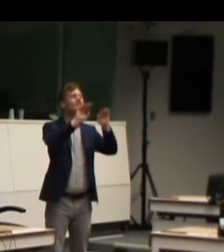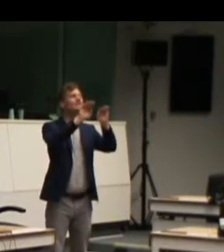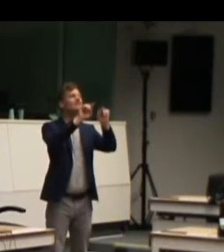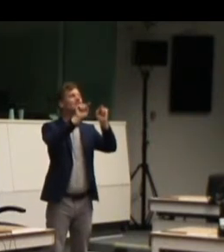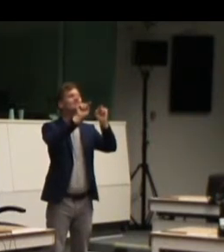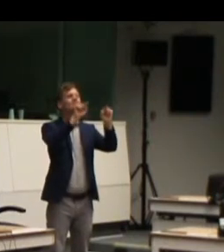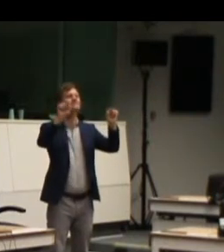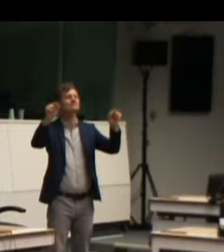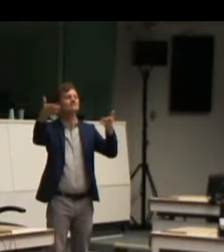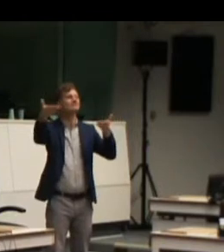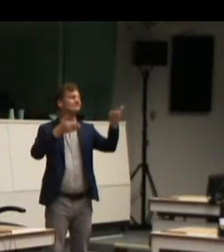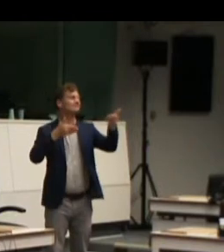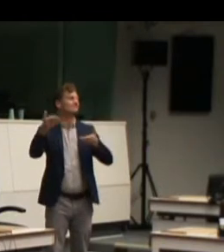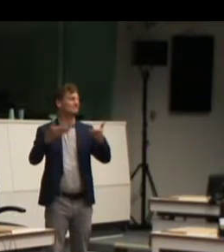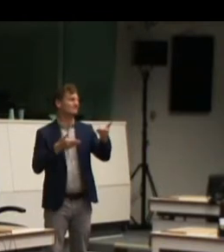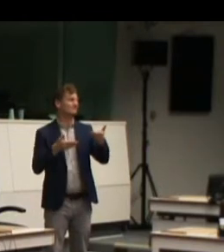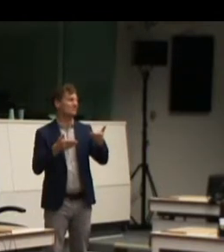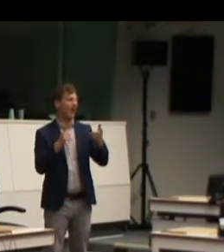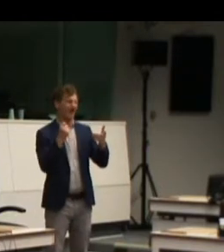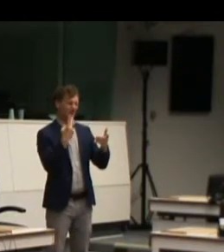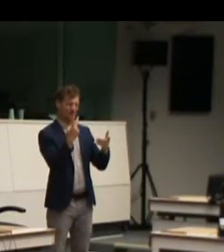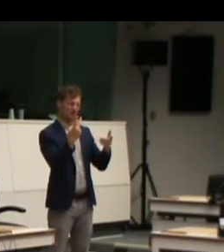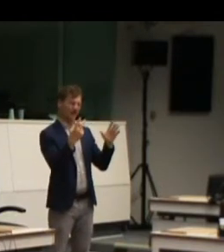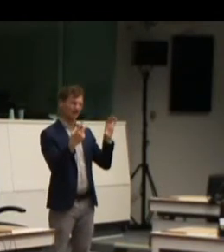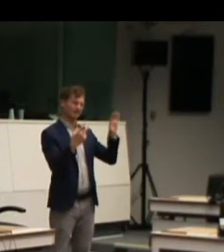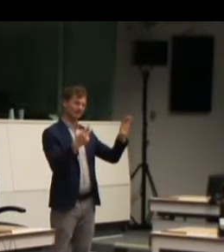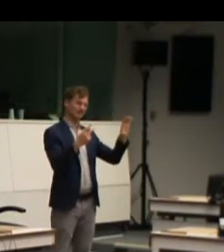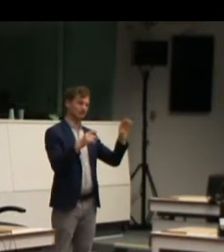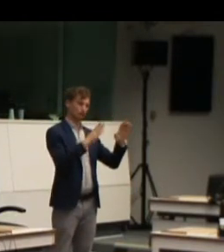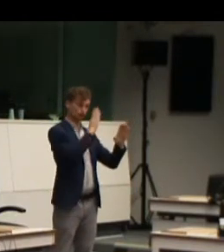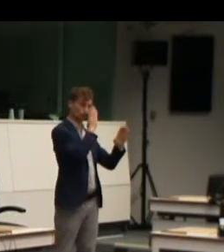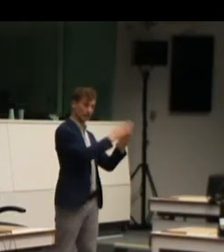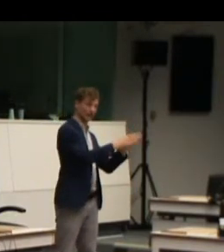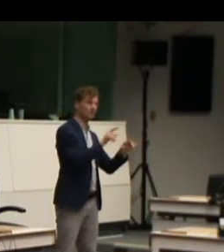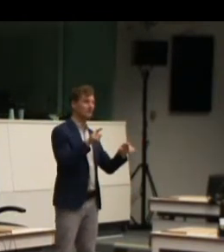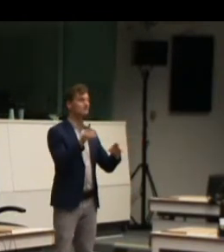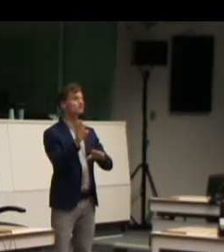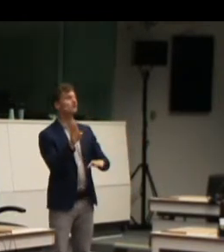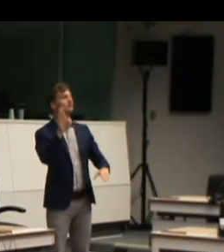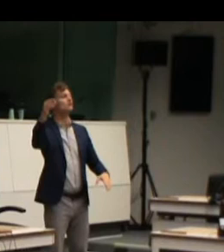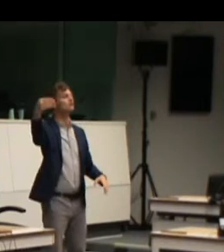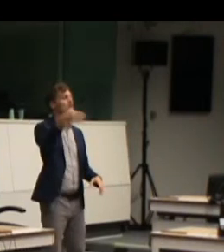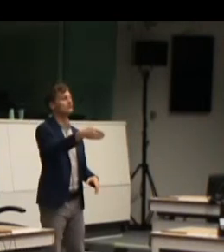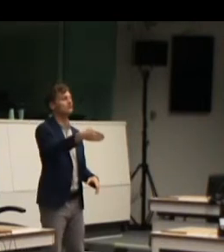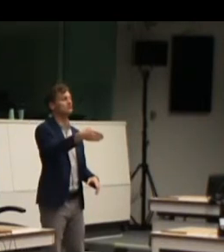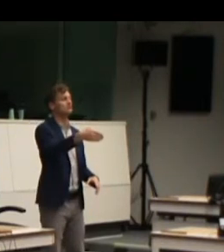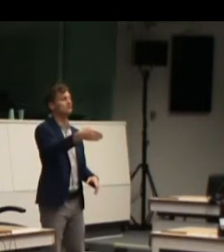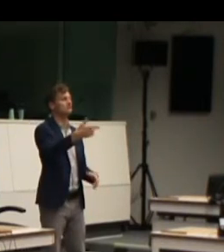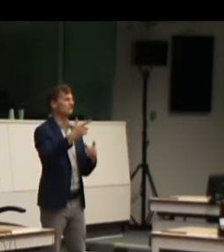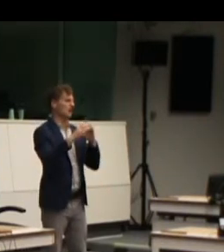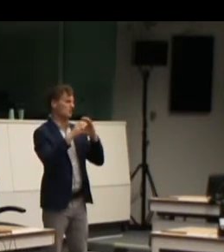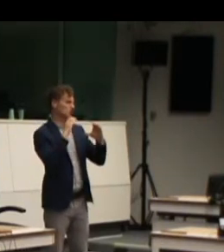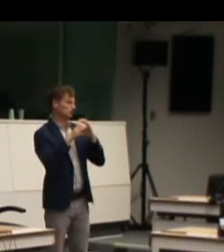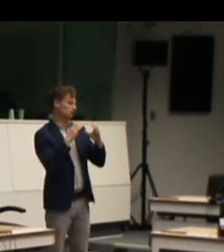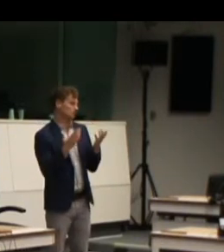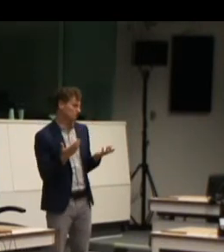staff, paying staff, running the communications, all sorts of stuff like that. So that's in the corporate